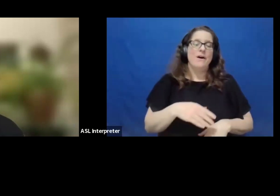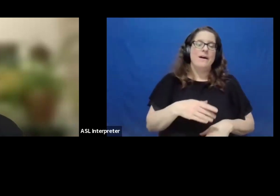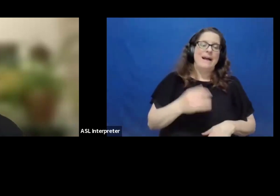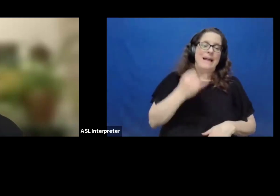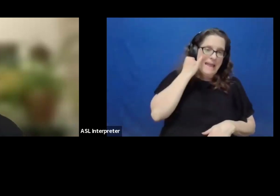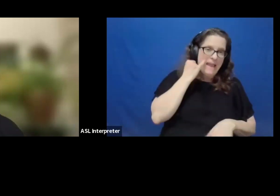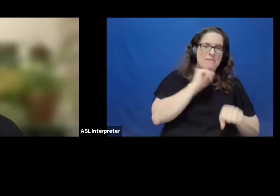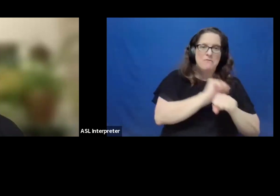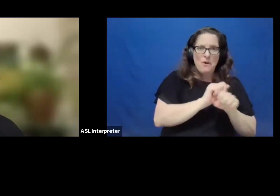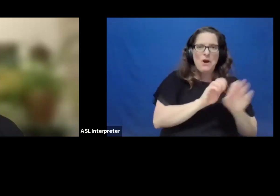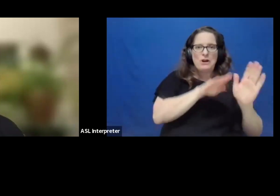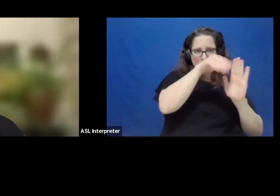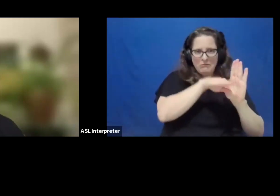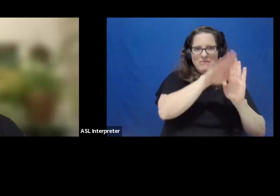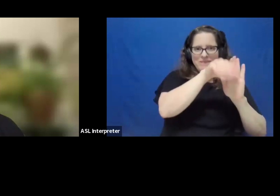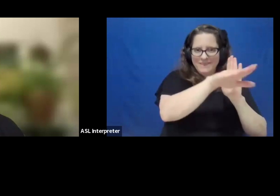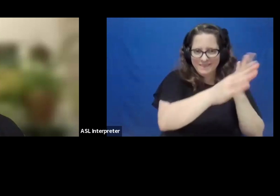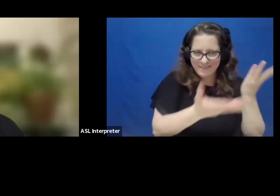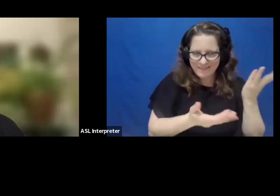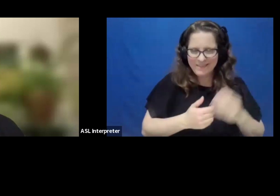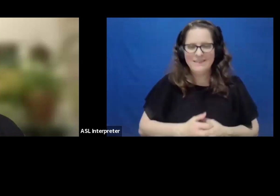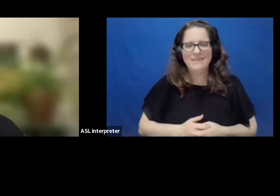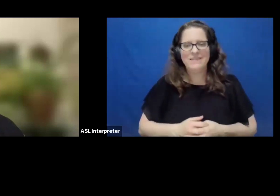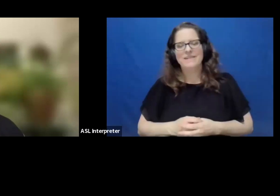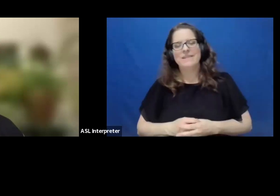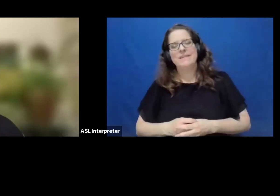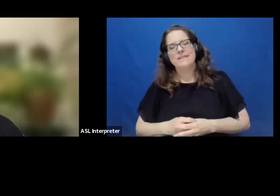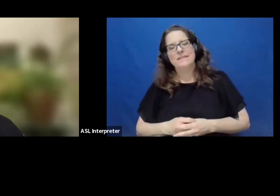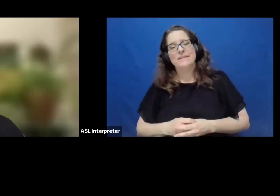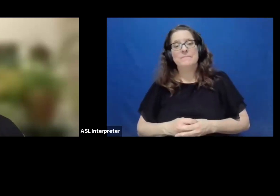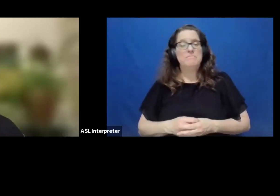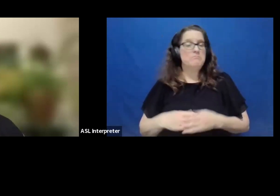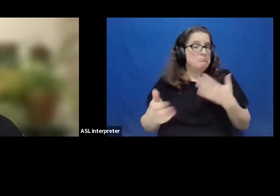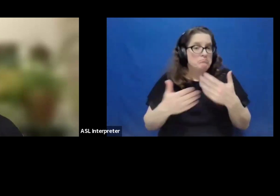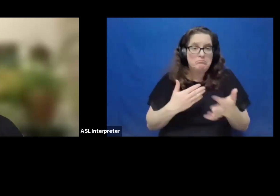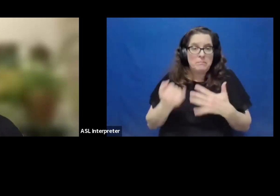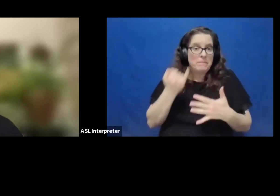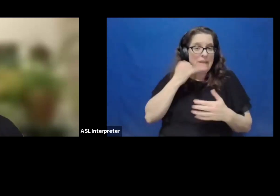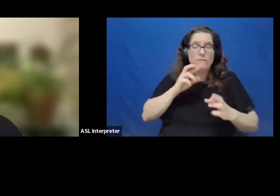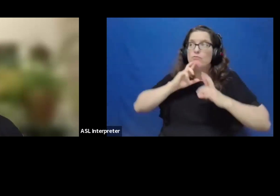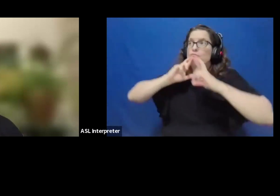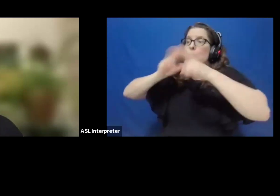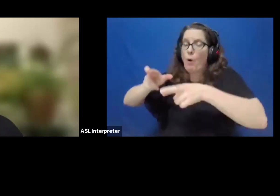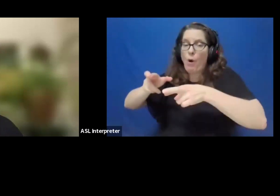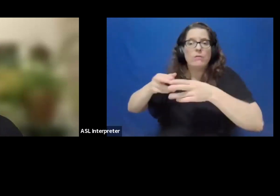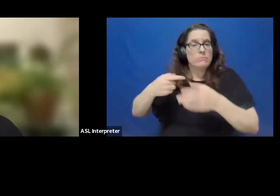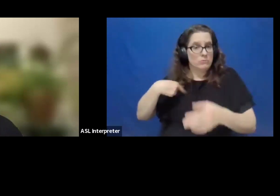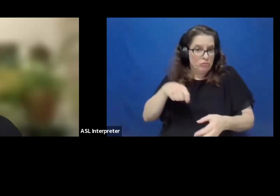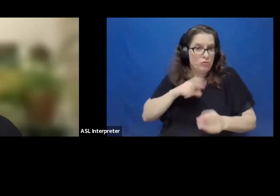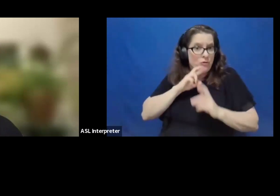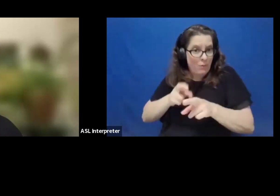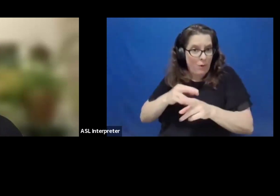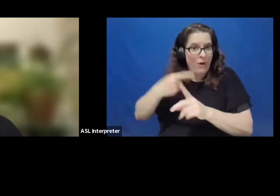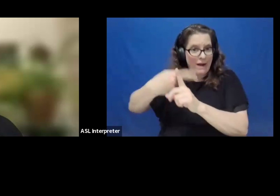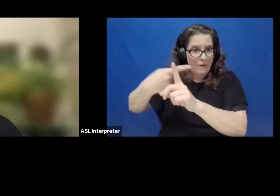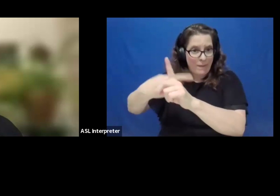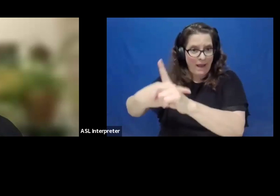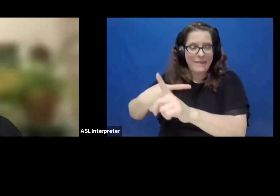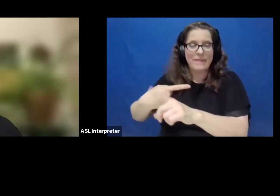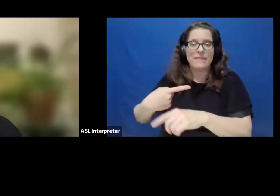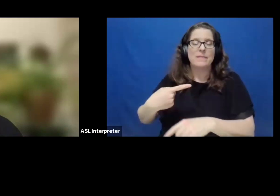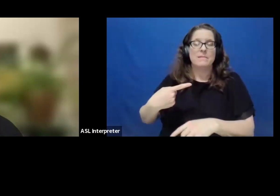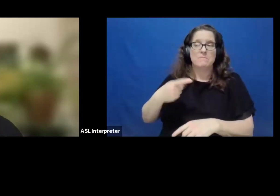from work fluctuate. And even if you report his earnings, which you should do every month if he's